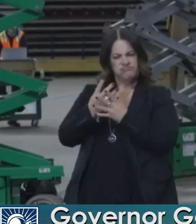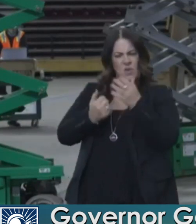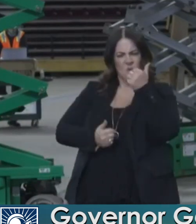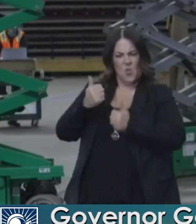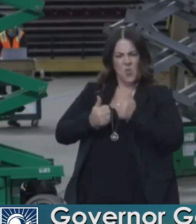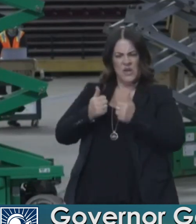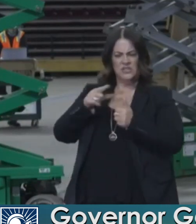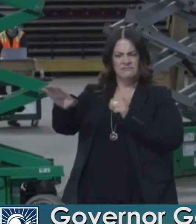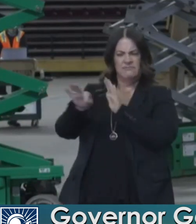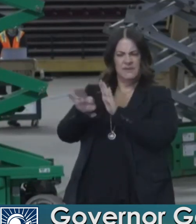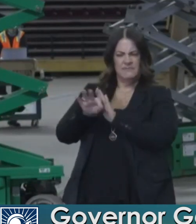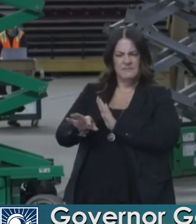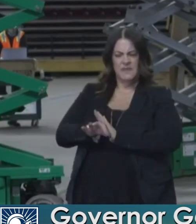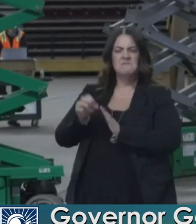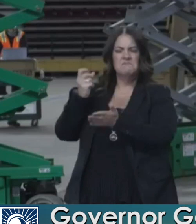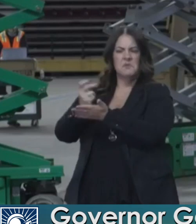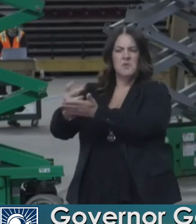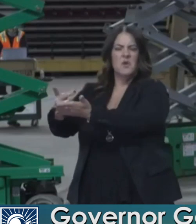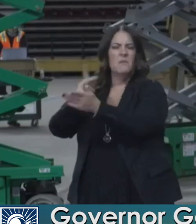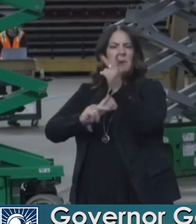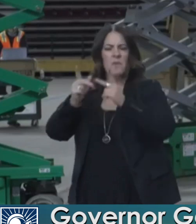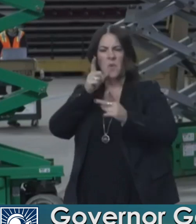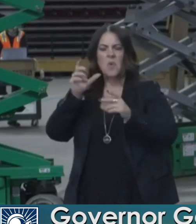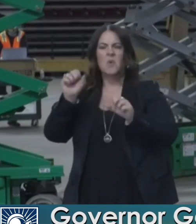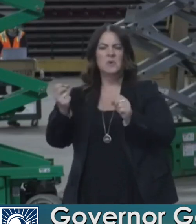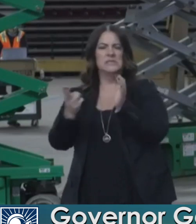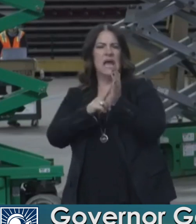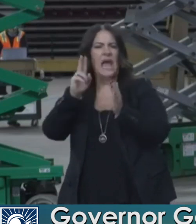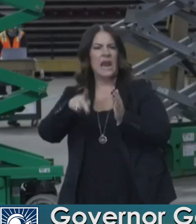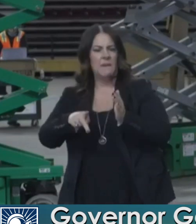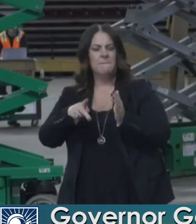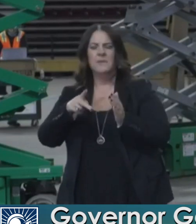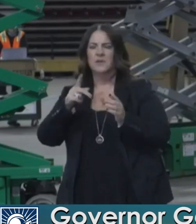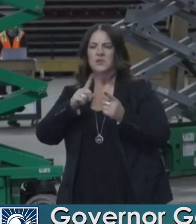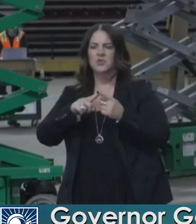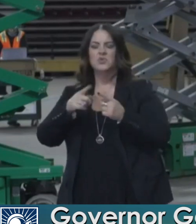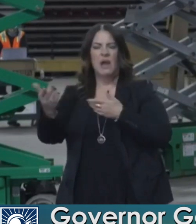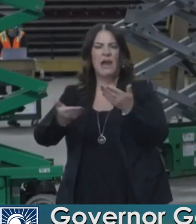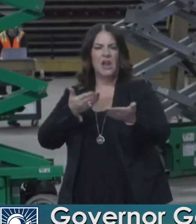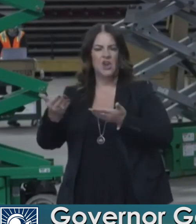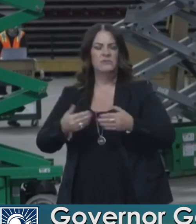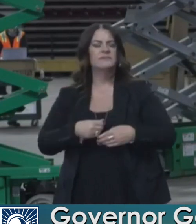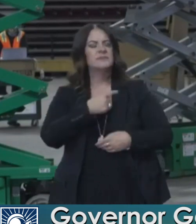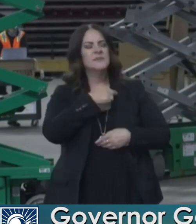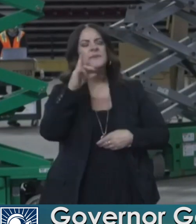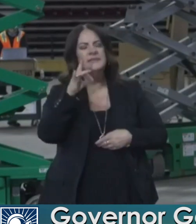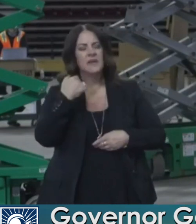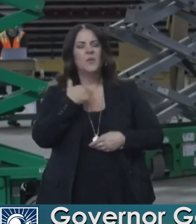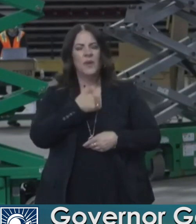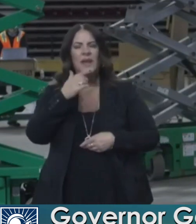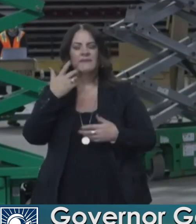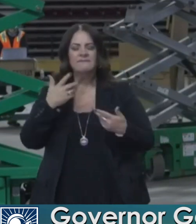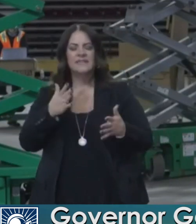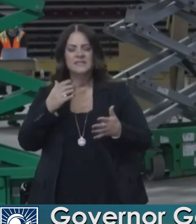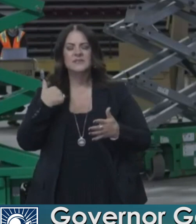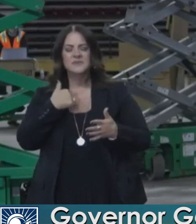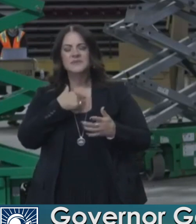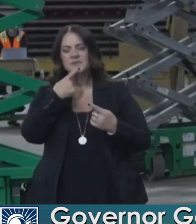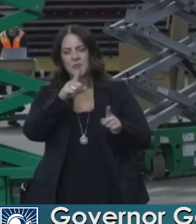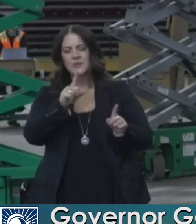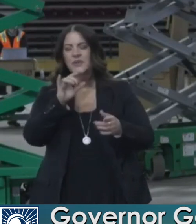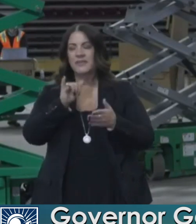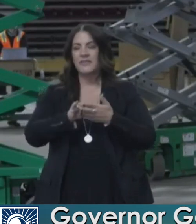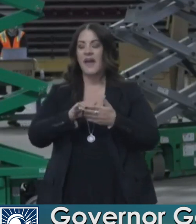comprehensive process. We've got a team of people going through every single one of those applications. Remember, when we launched this, we said the universe